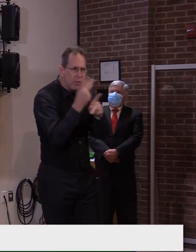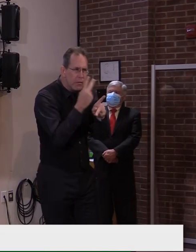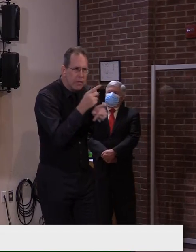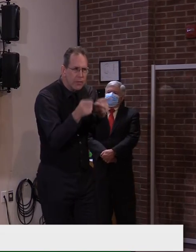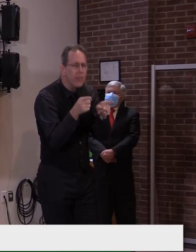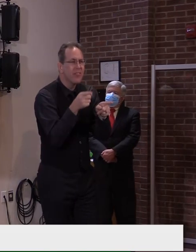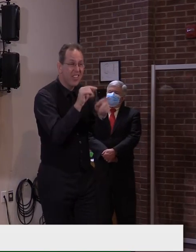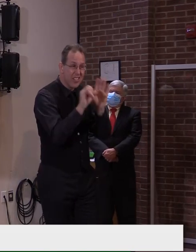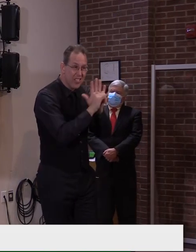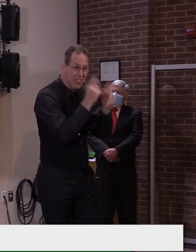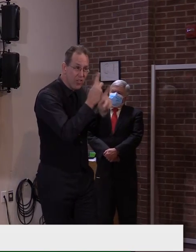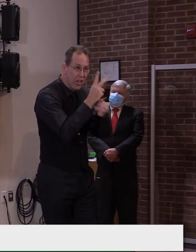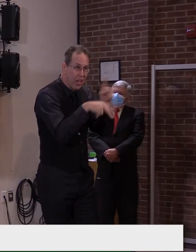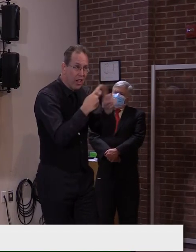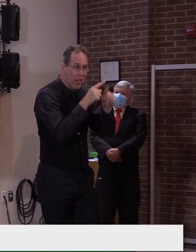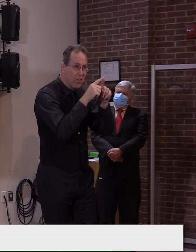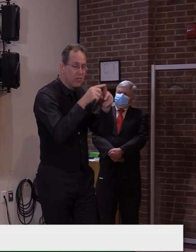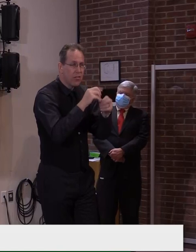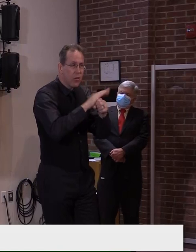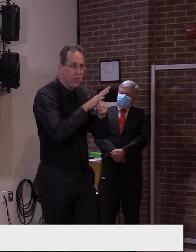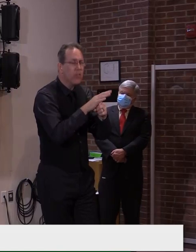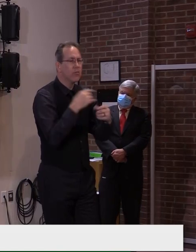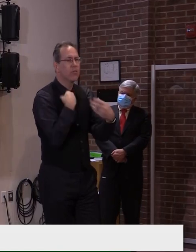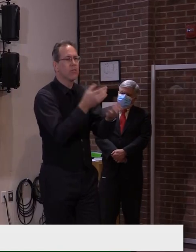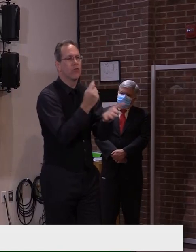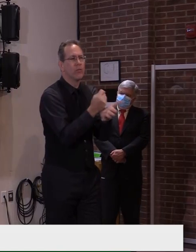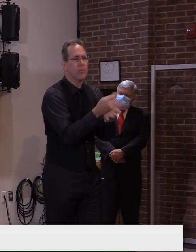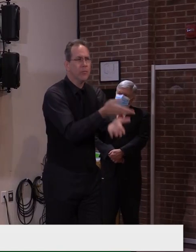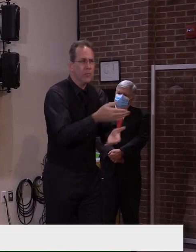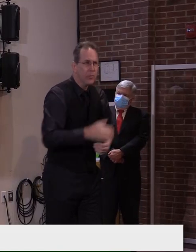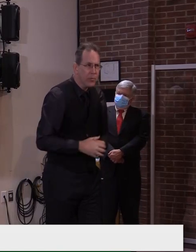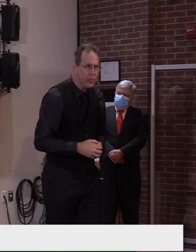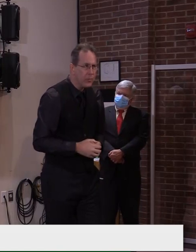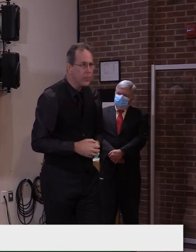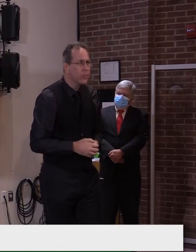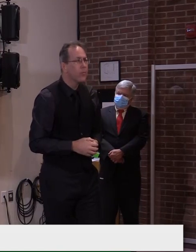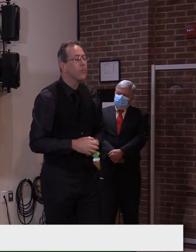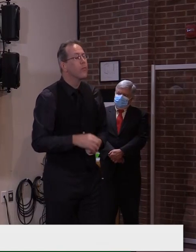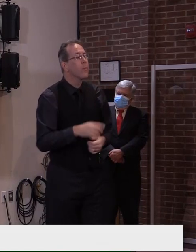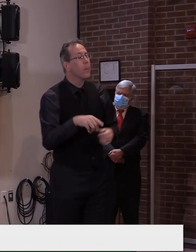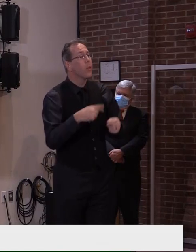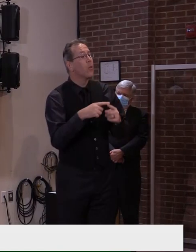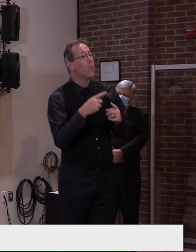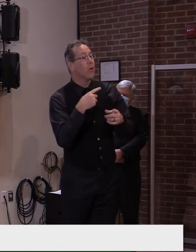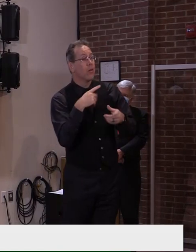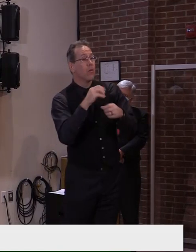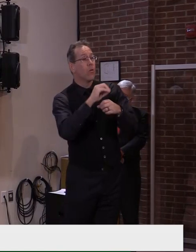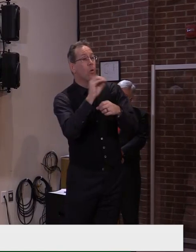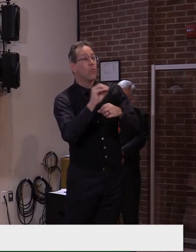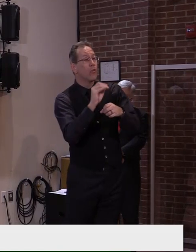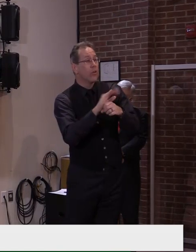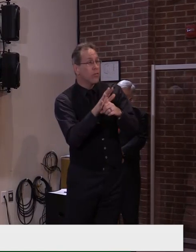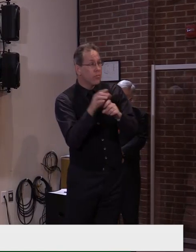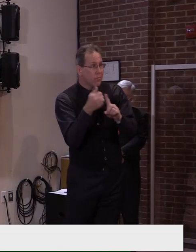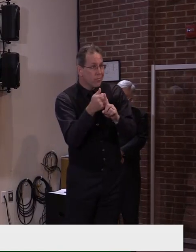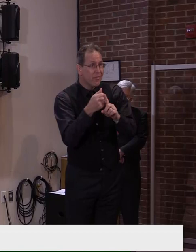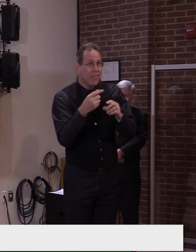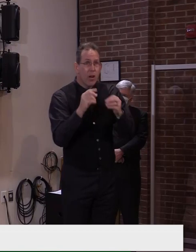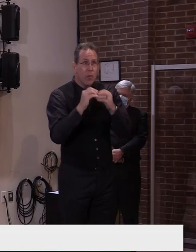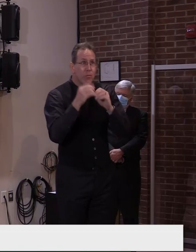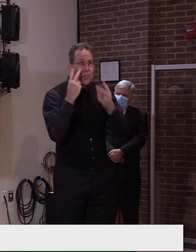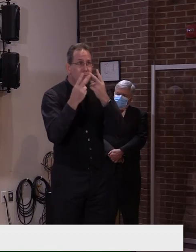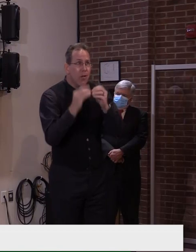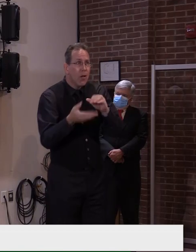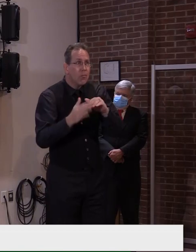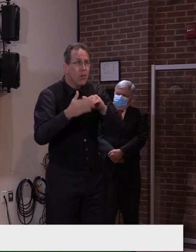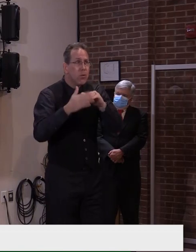Omicron being 80% of cases in Vermont. We just won't use the older ones, and everyone will get citrovimab